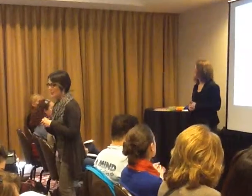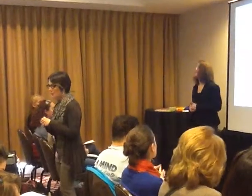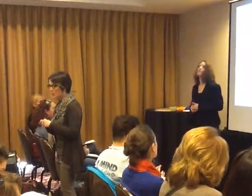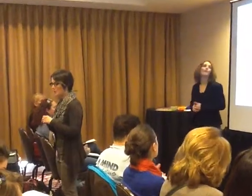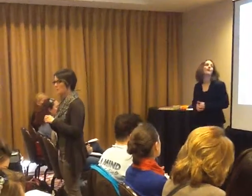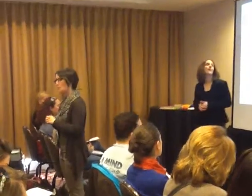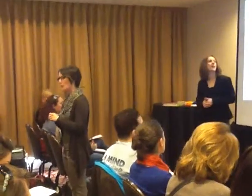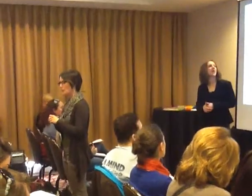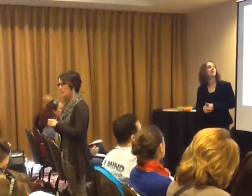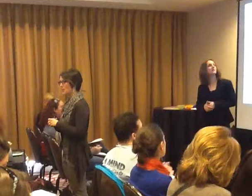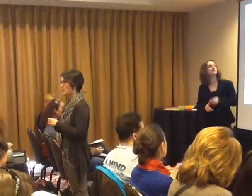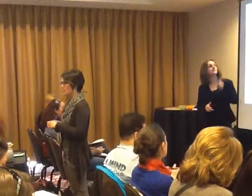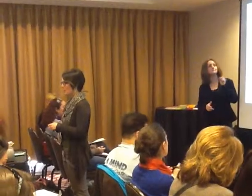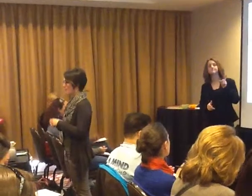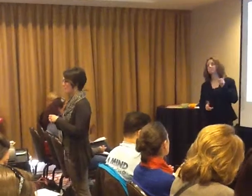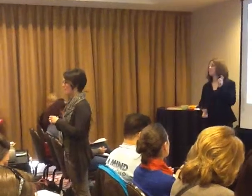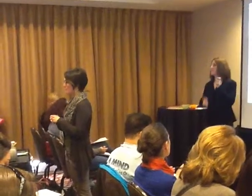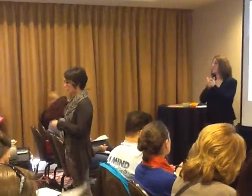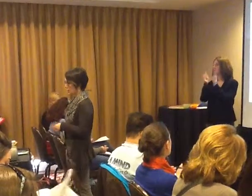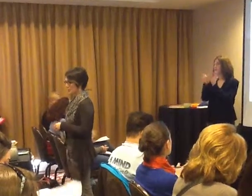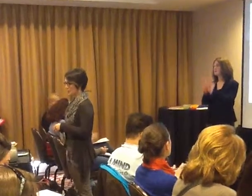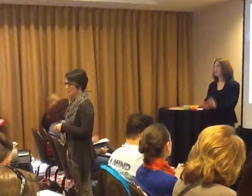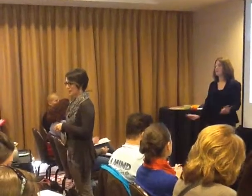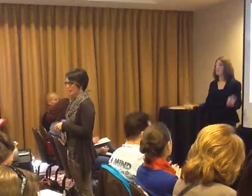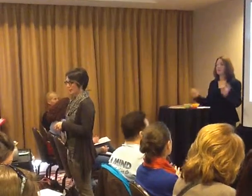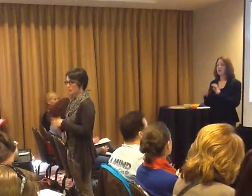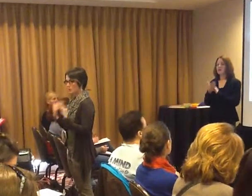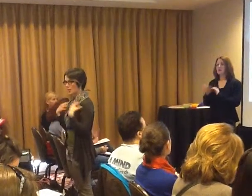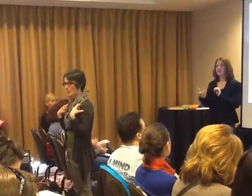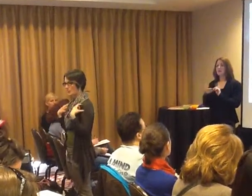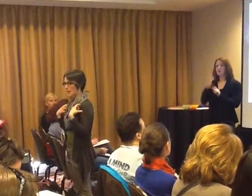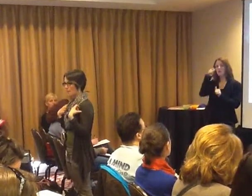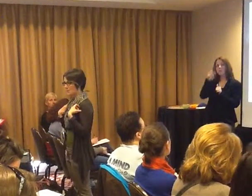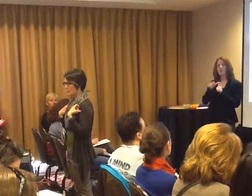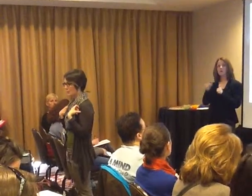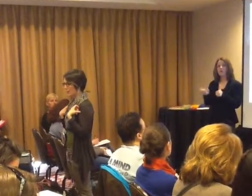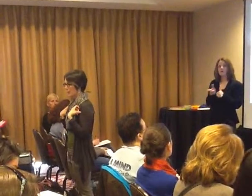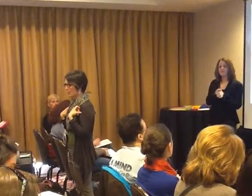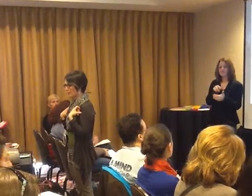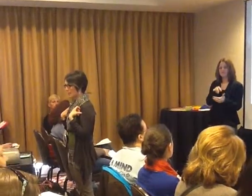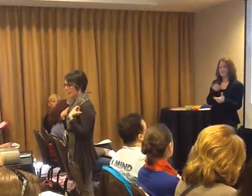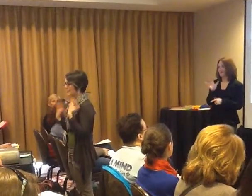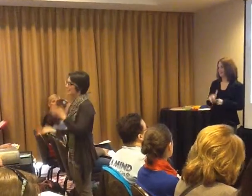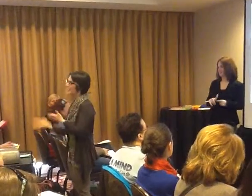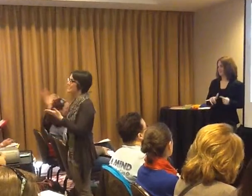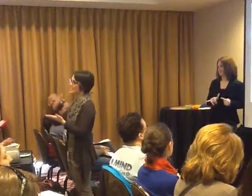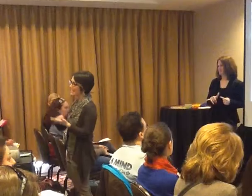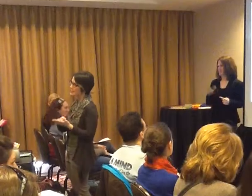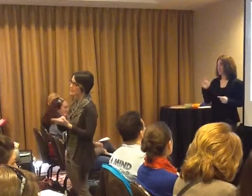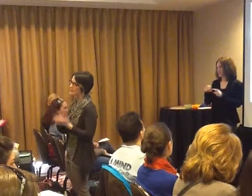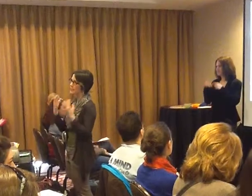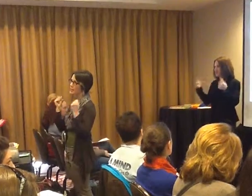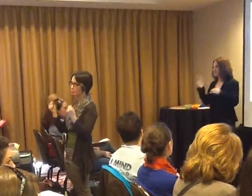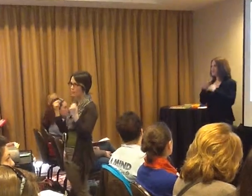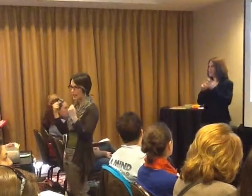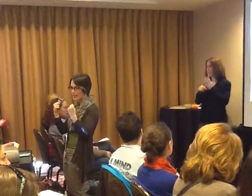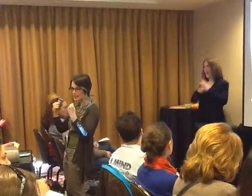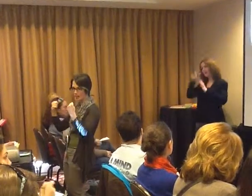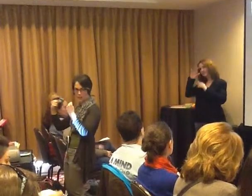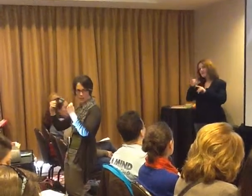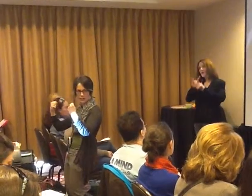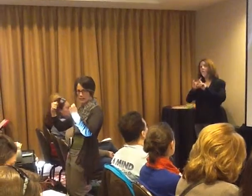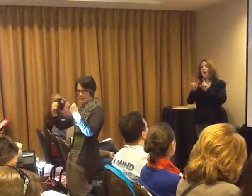Study the most important thing to remember first, which was almost opposite of what I would expect. It makes sense because then your